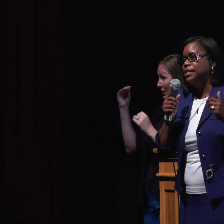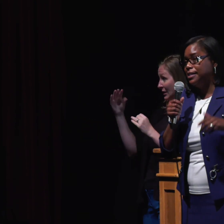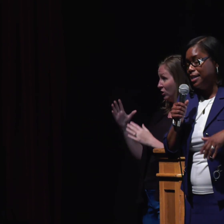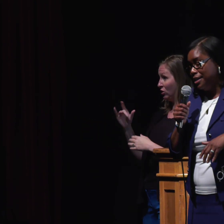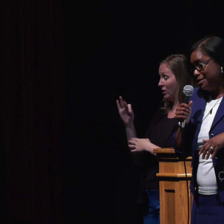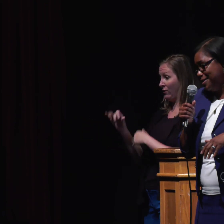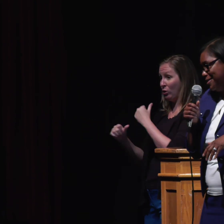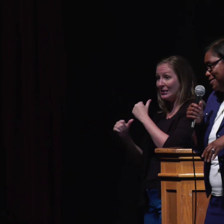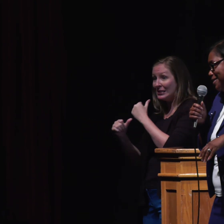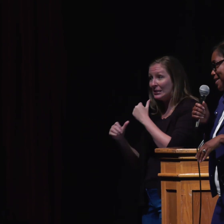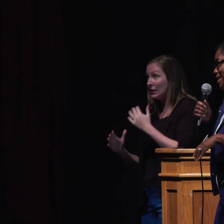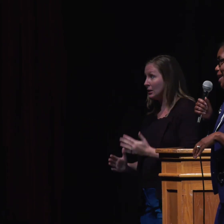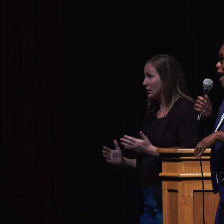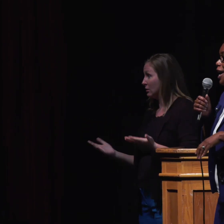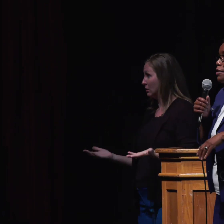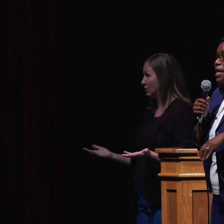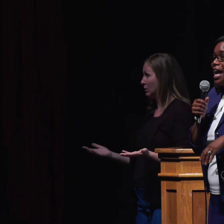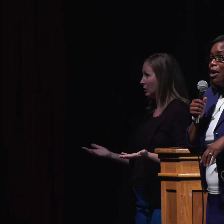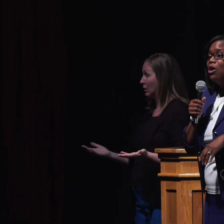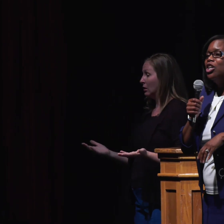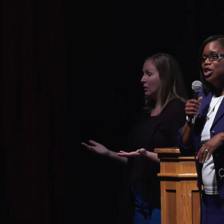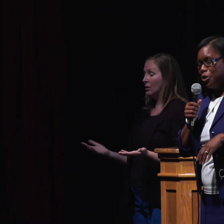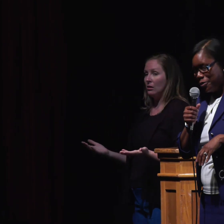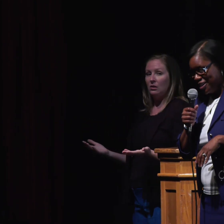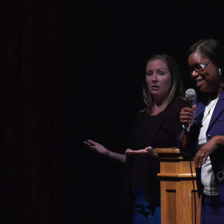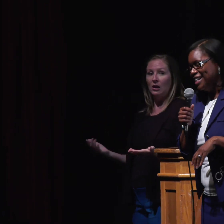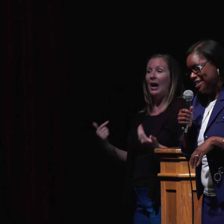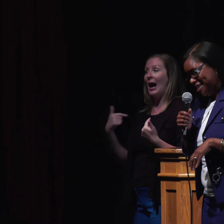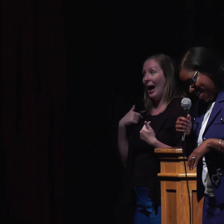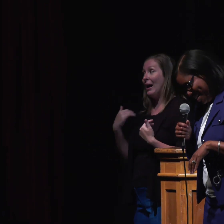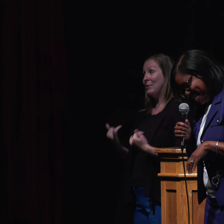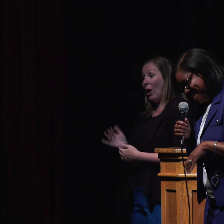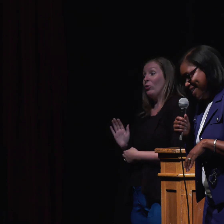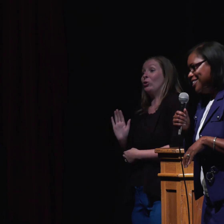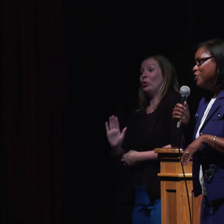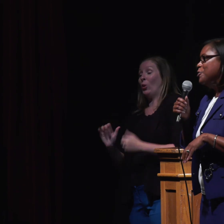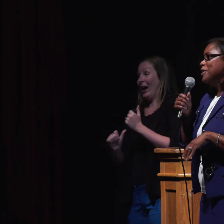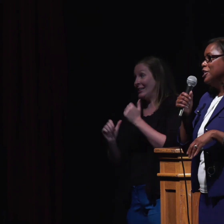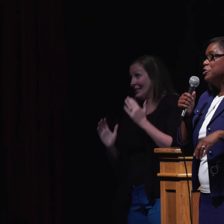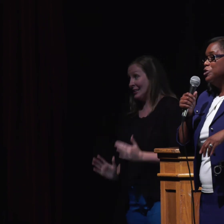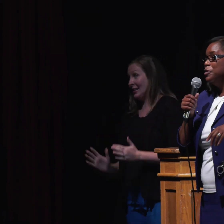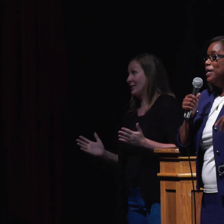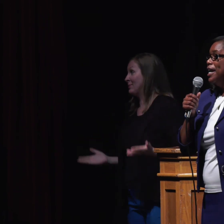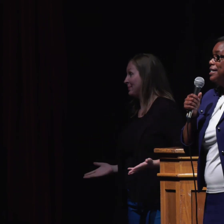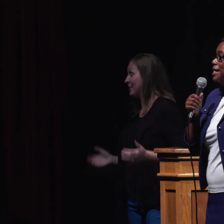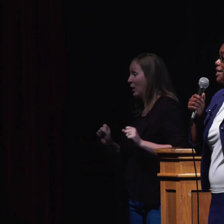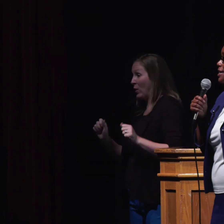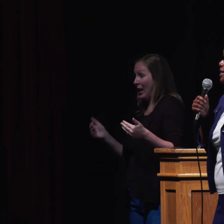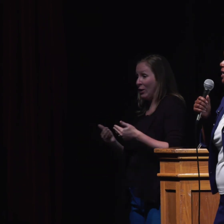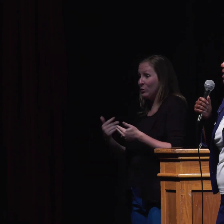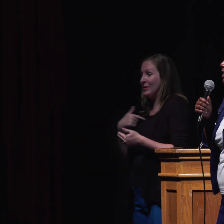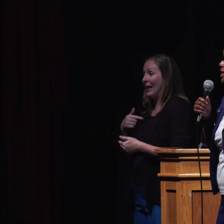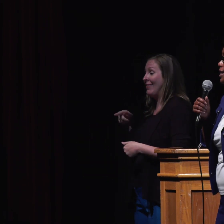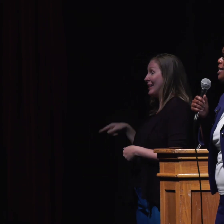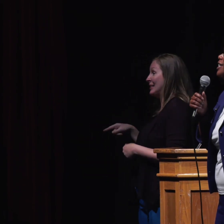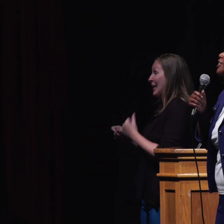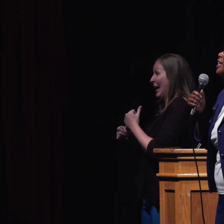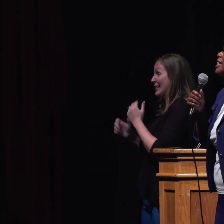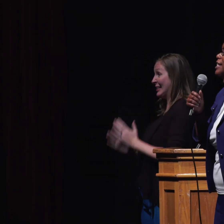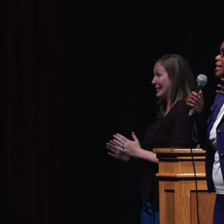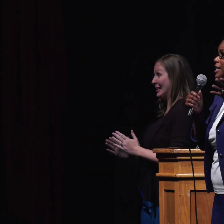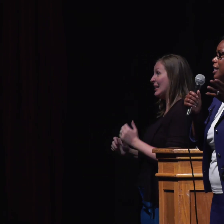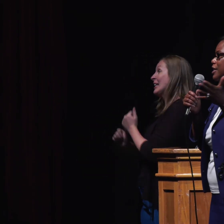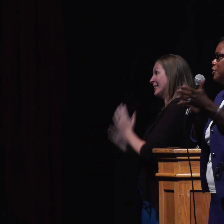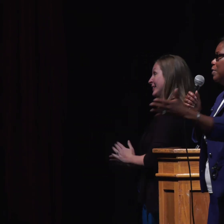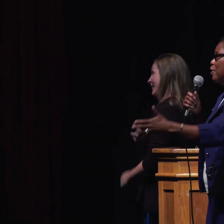you're an assistant, I am now your assistant. So you can introduce me as, this is